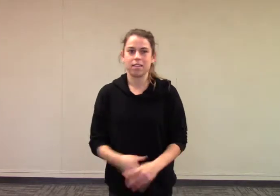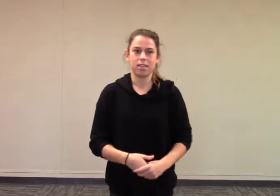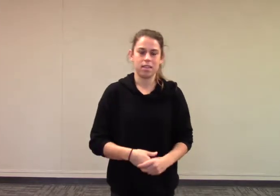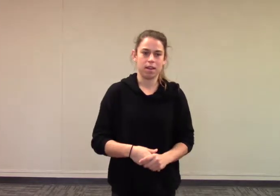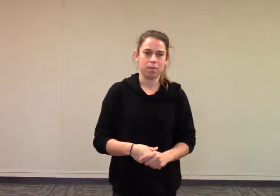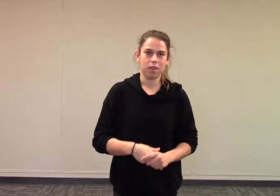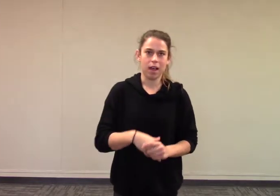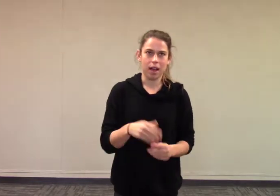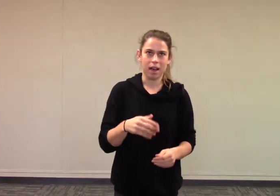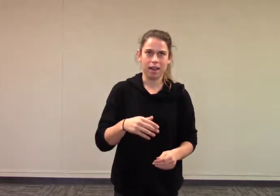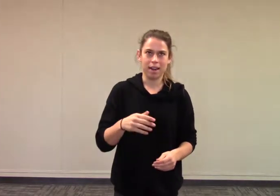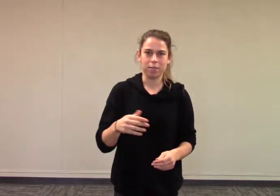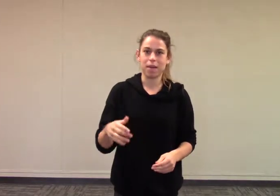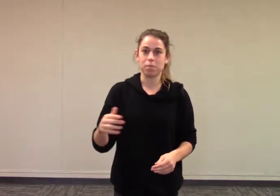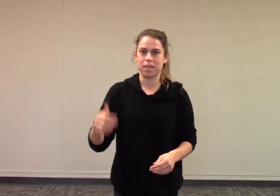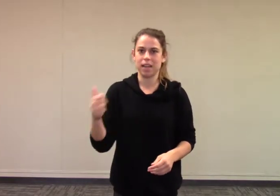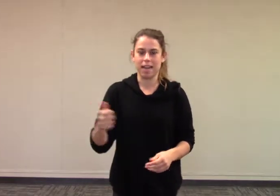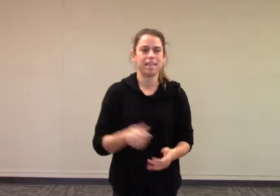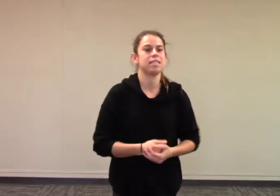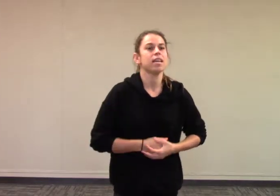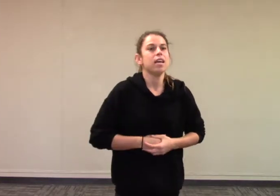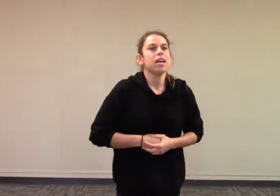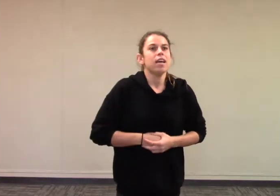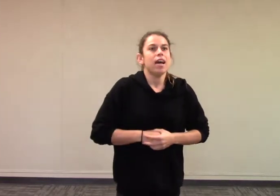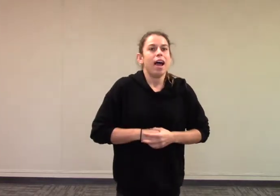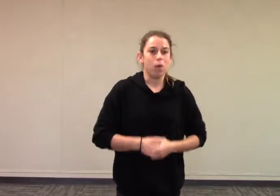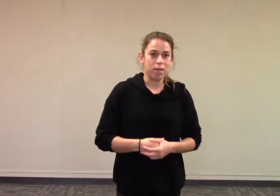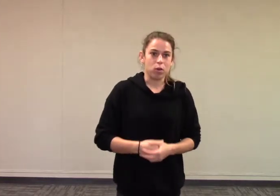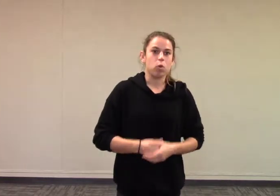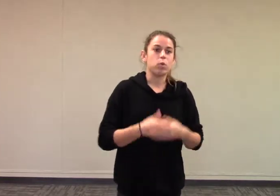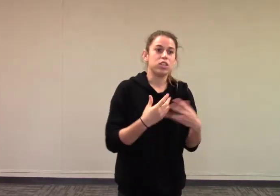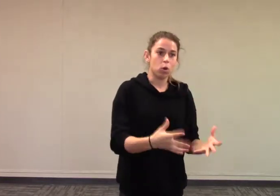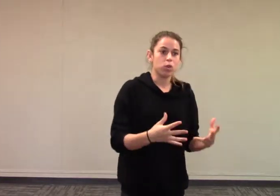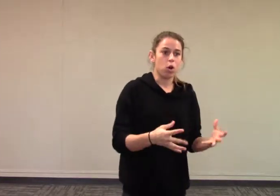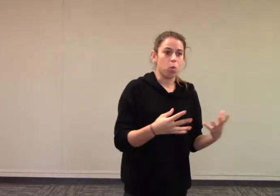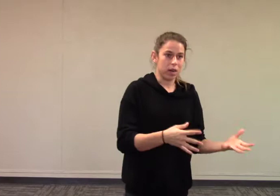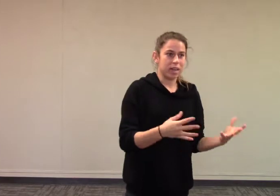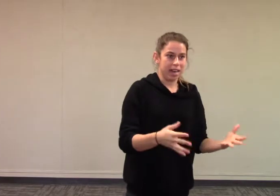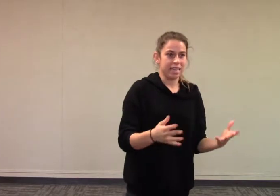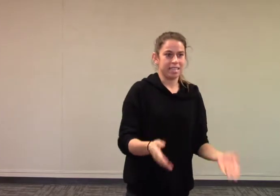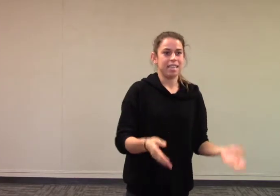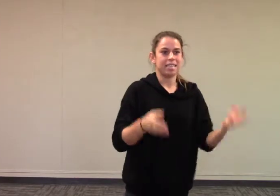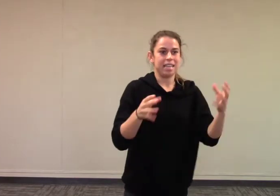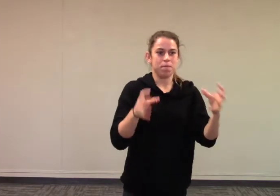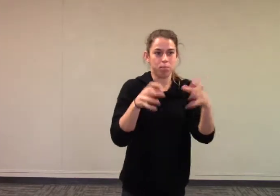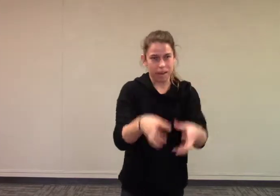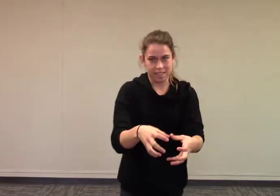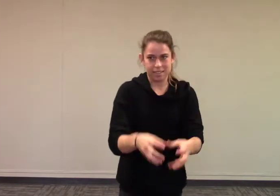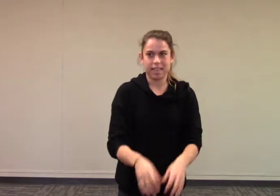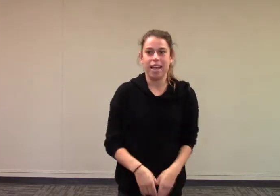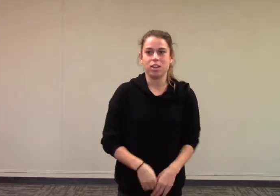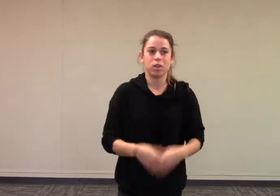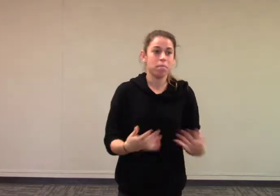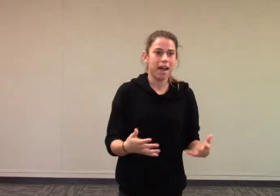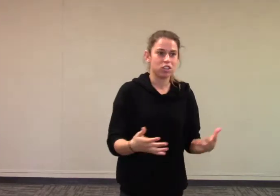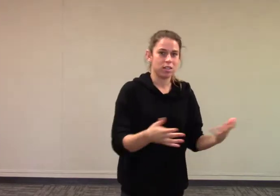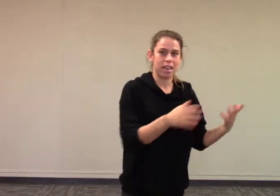the NF-kappa B kinase. However, we don't know what kinase it is in brains. And you can imagine that in